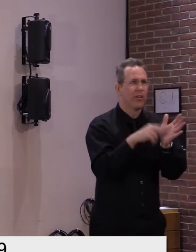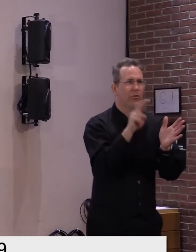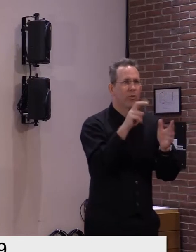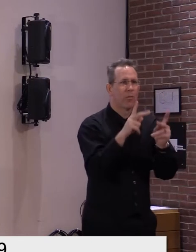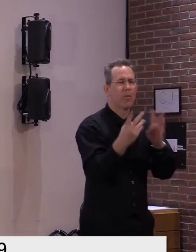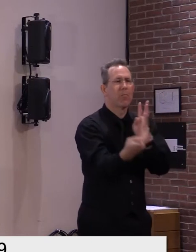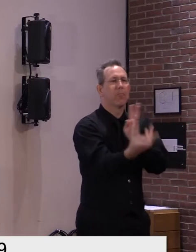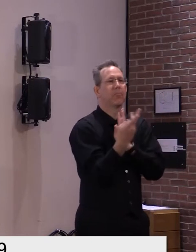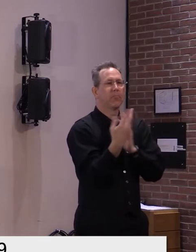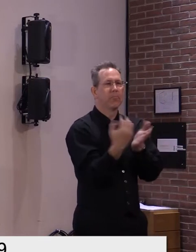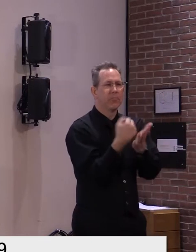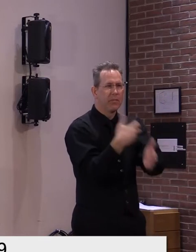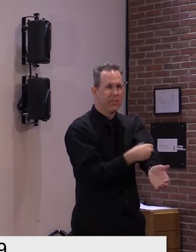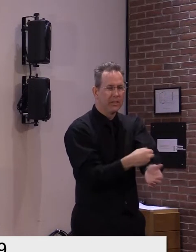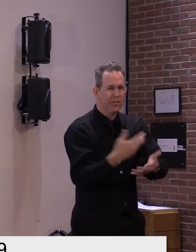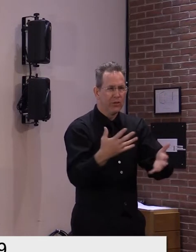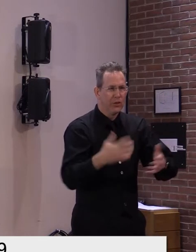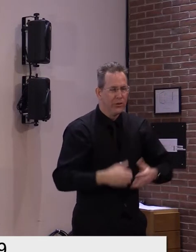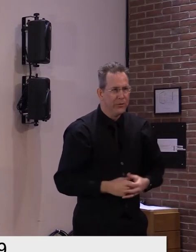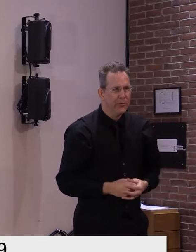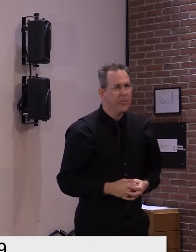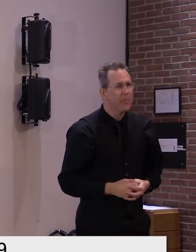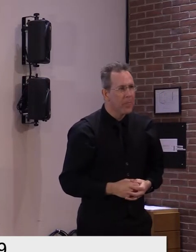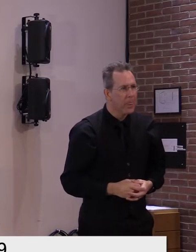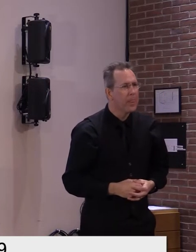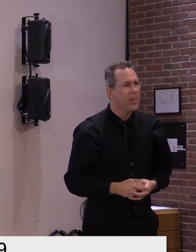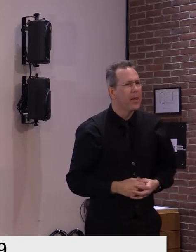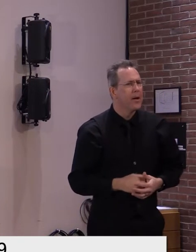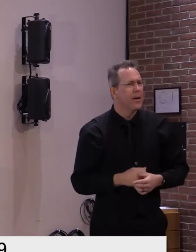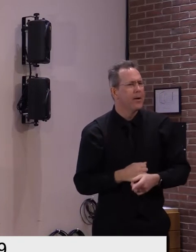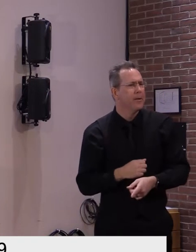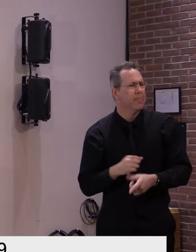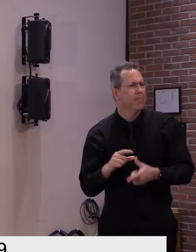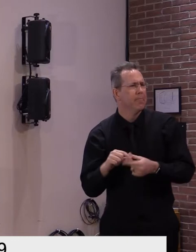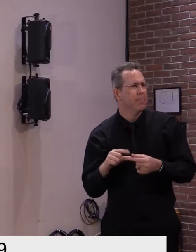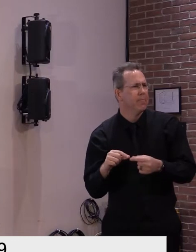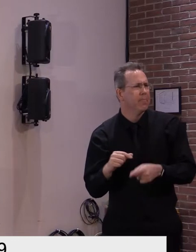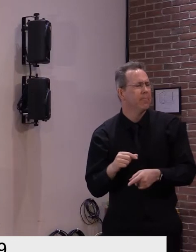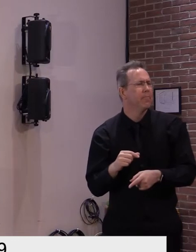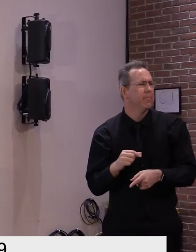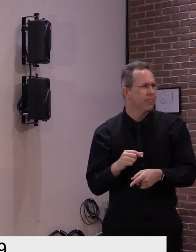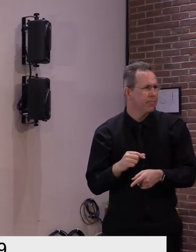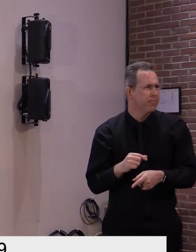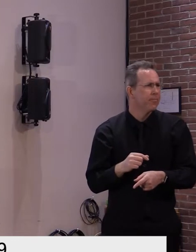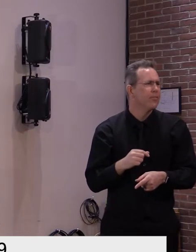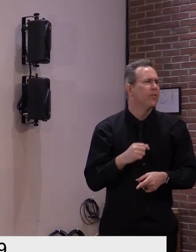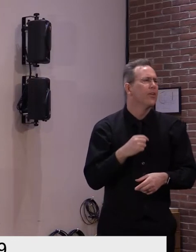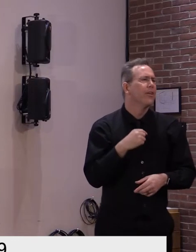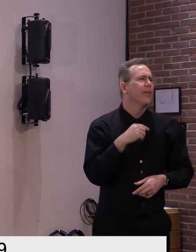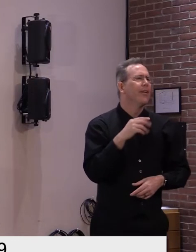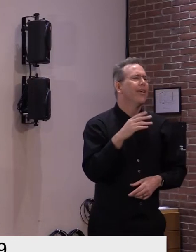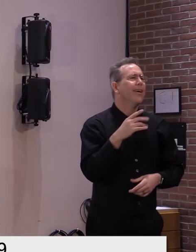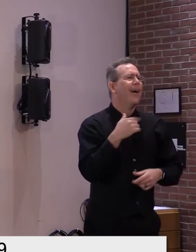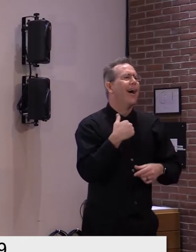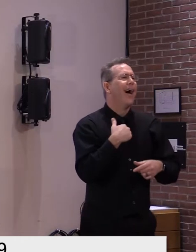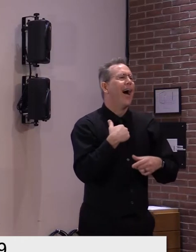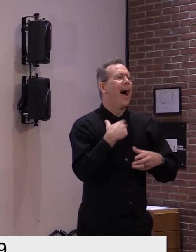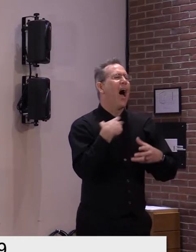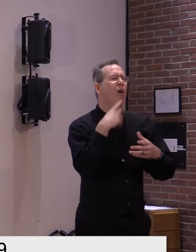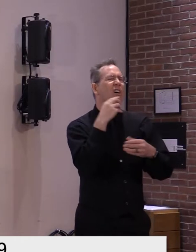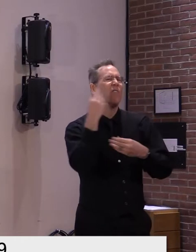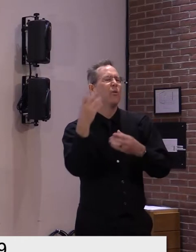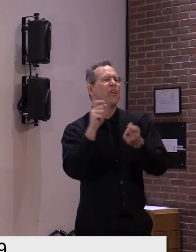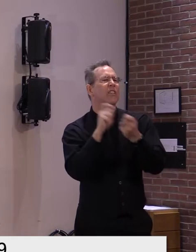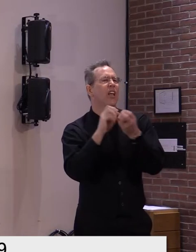Yeah, Avery, let me try. Let's have Secretary French and I try to find out. I didn't bring that information with me.